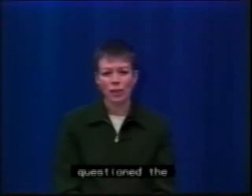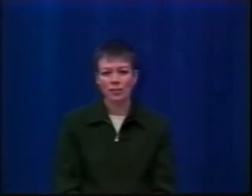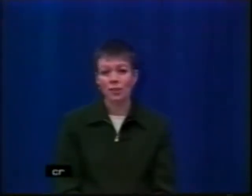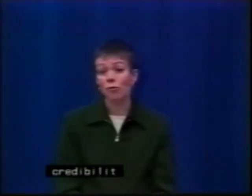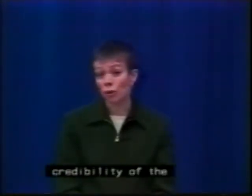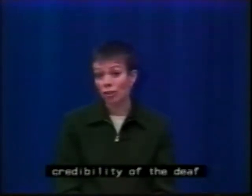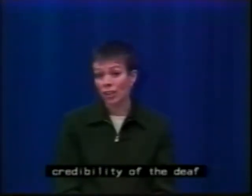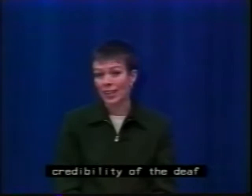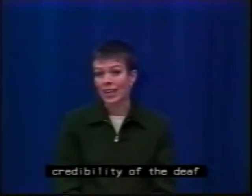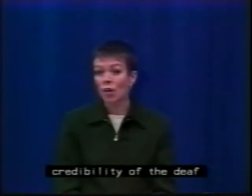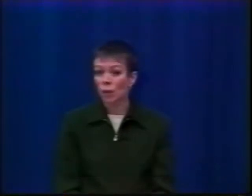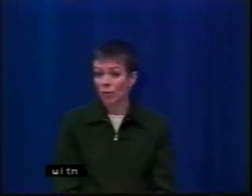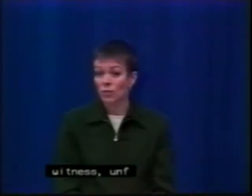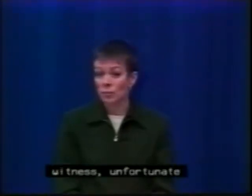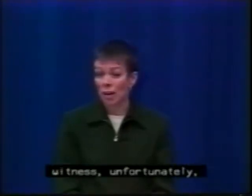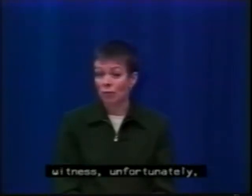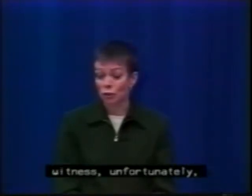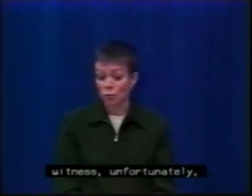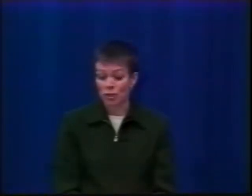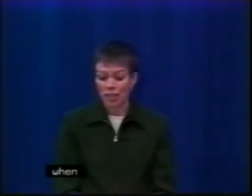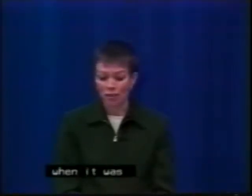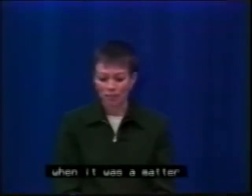witness, unfortunately, when it was a matter of interpretation.